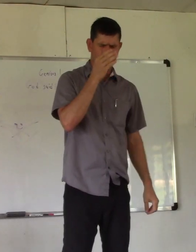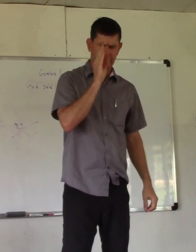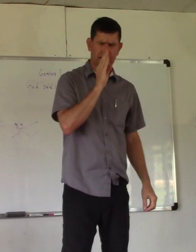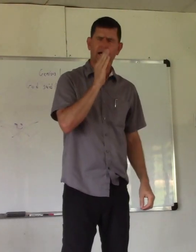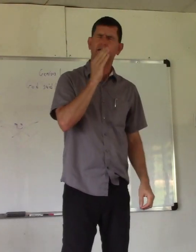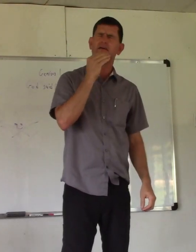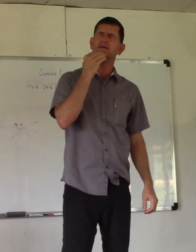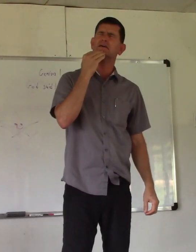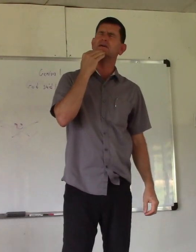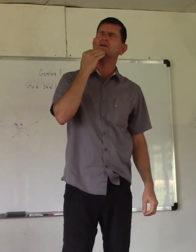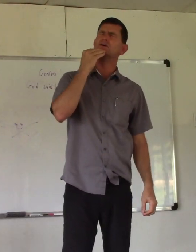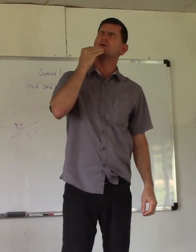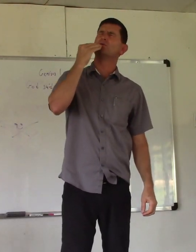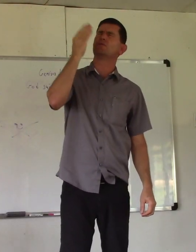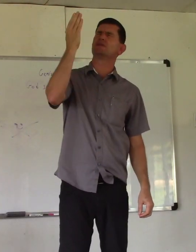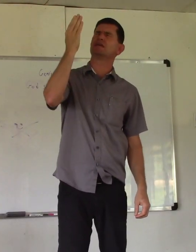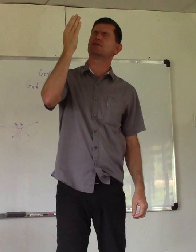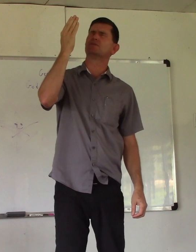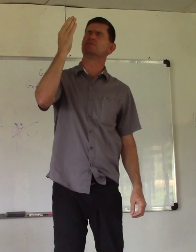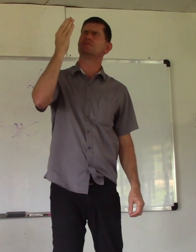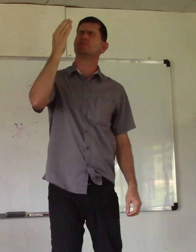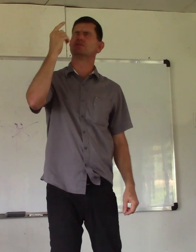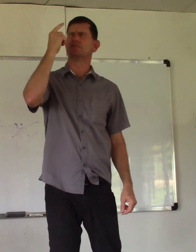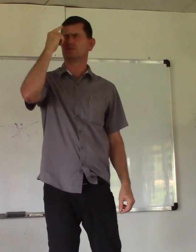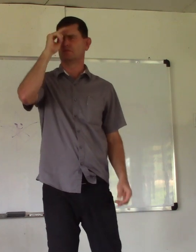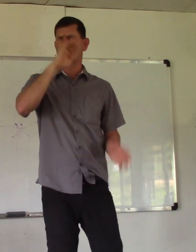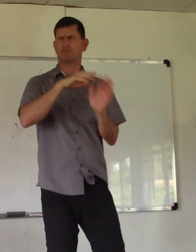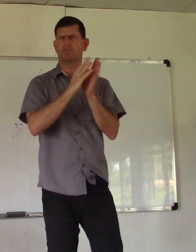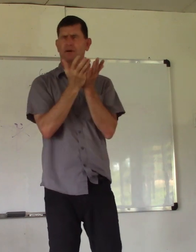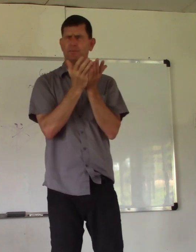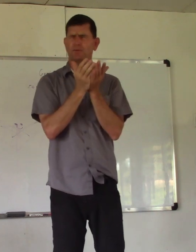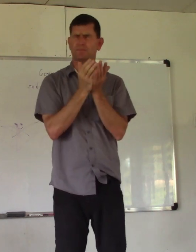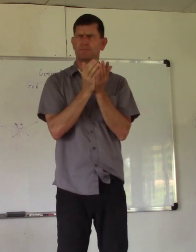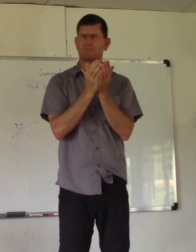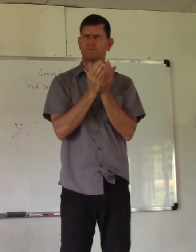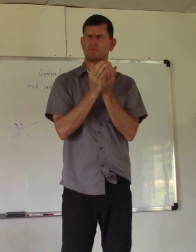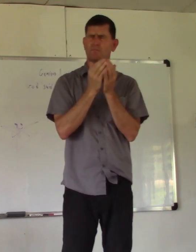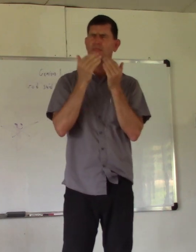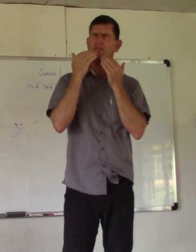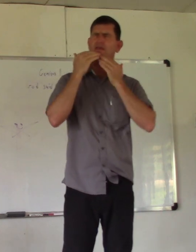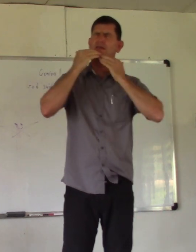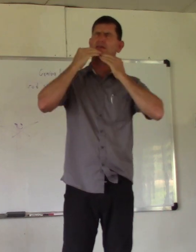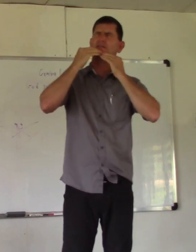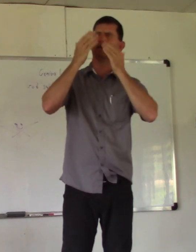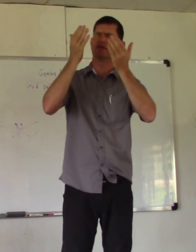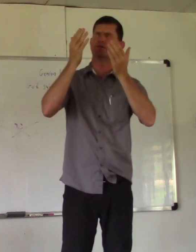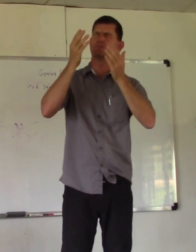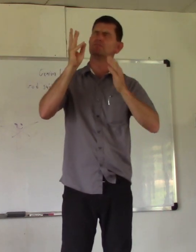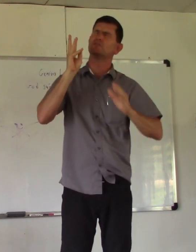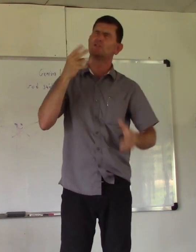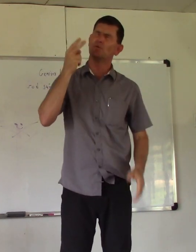Dear God, thank you for the Bible. Thank you. We can